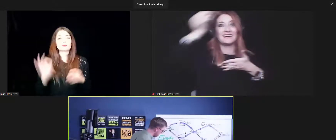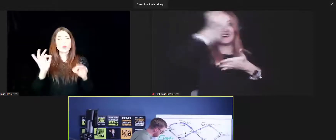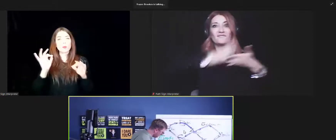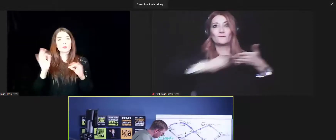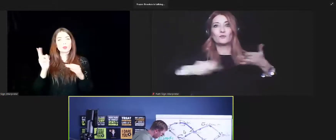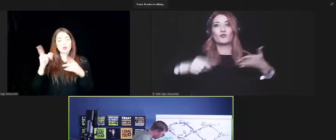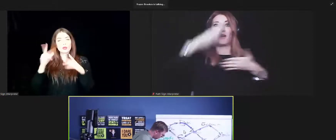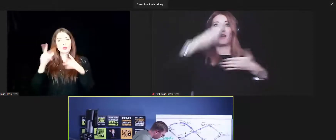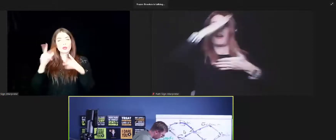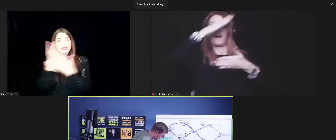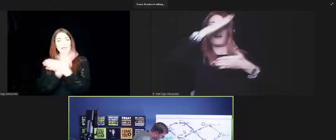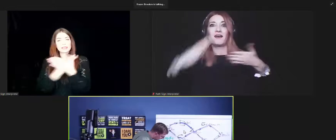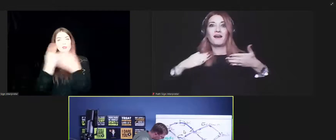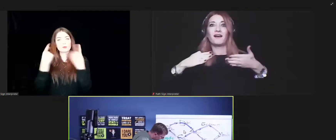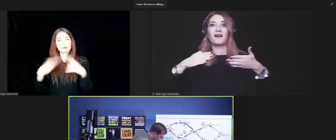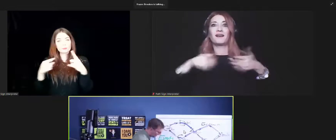time,